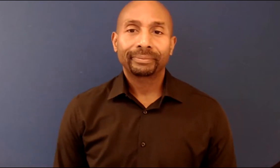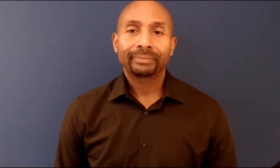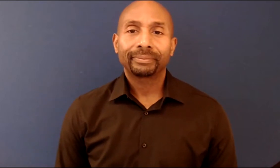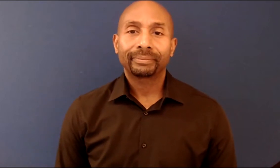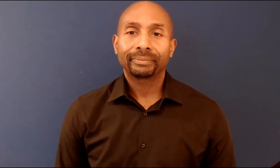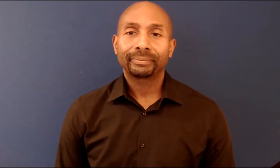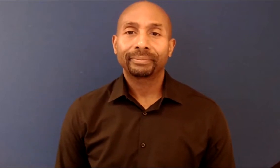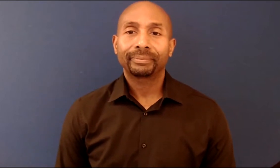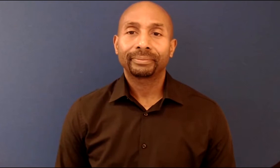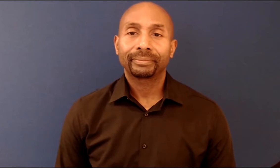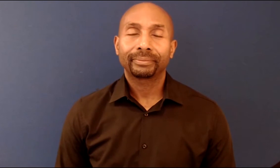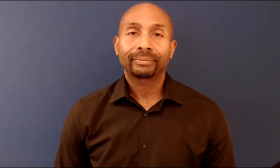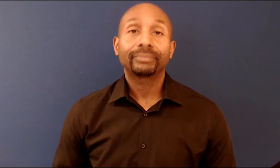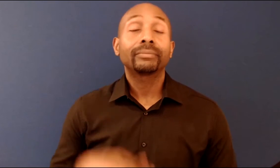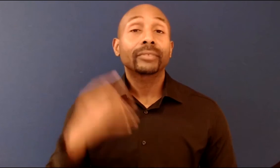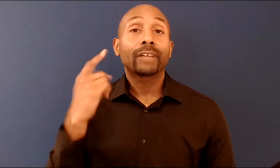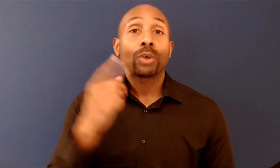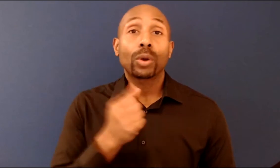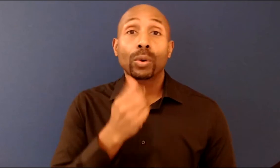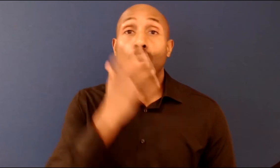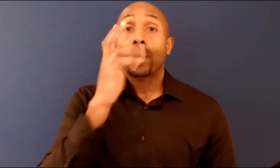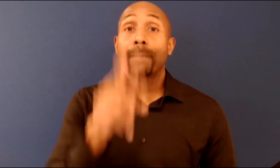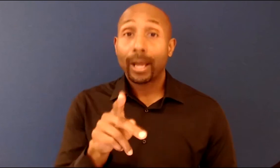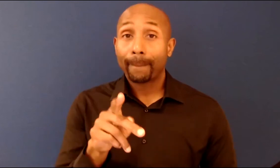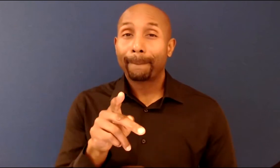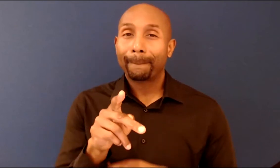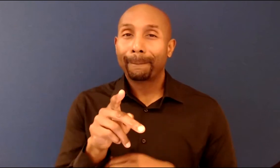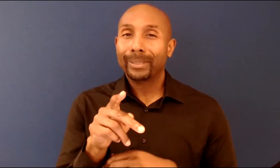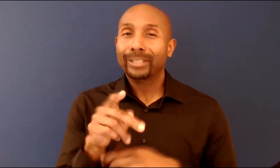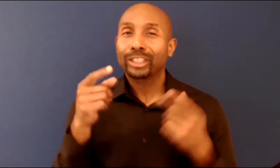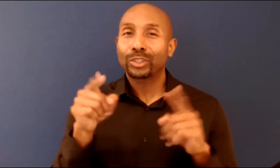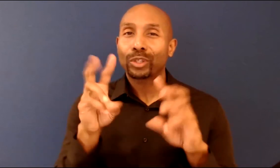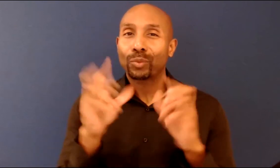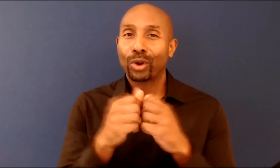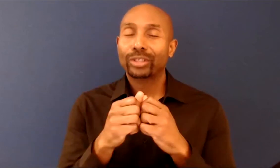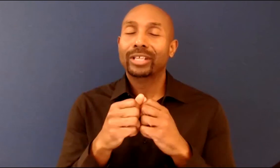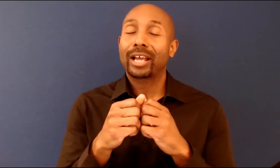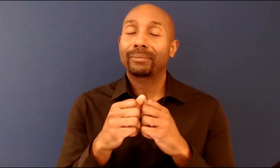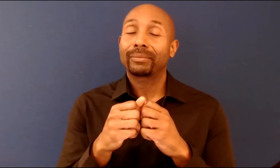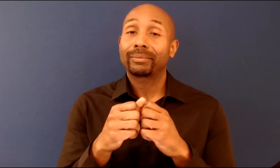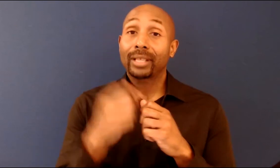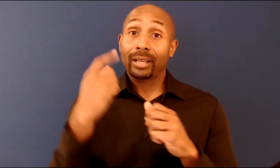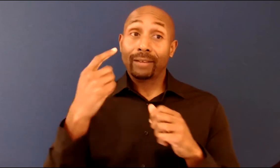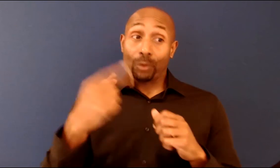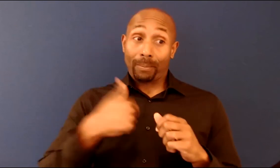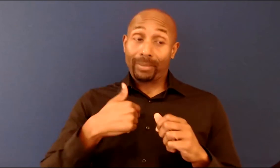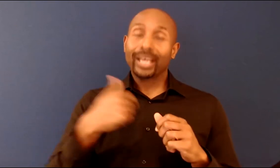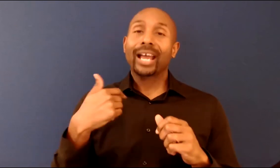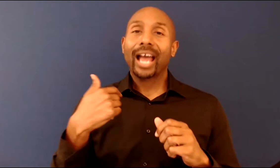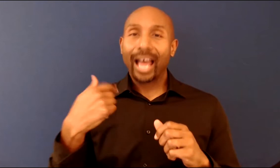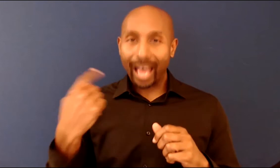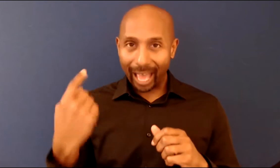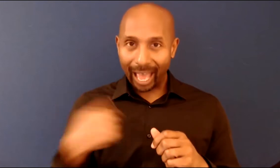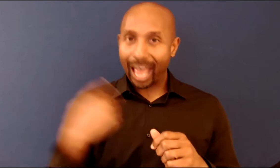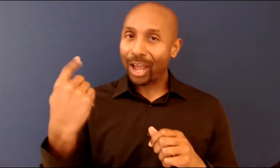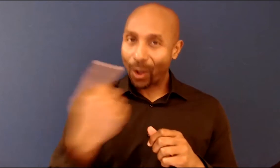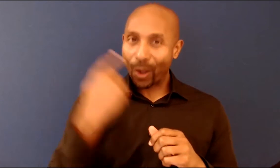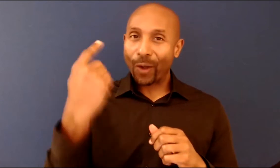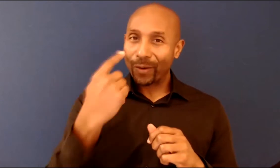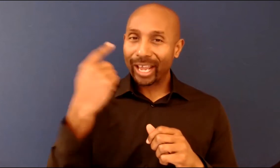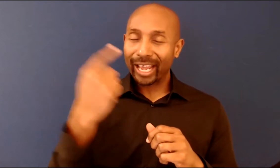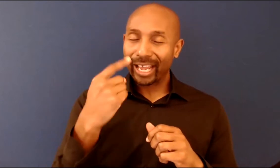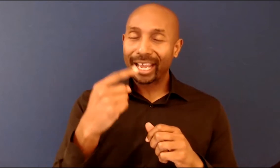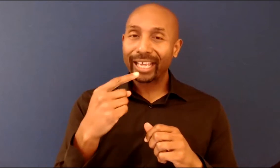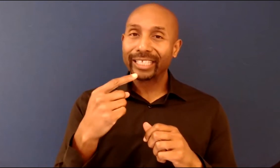In warming up to do this workshop, I always do my prompts that I